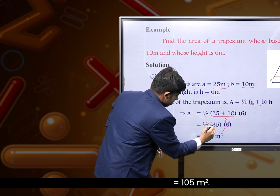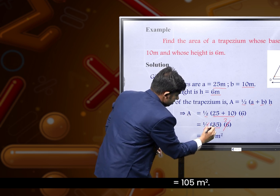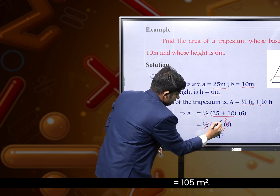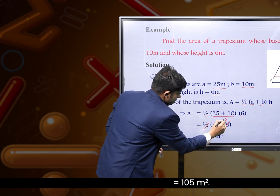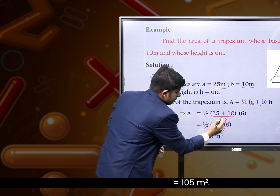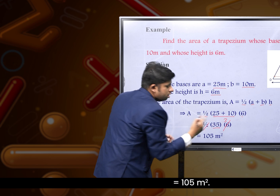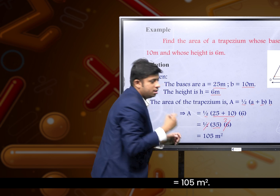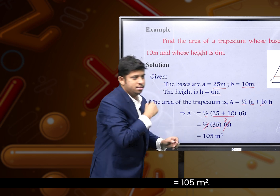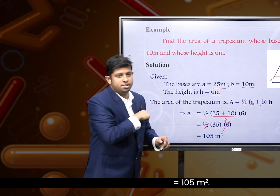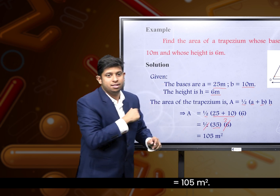105 meter square.